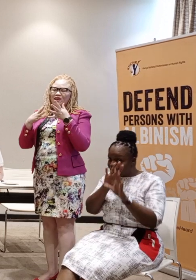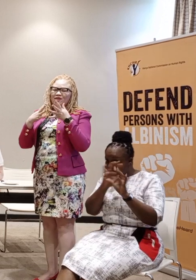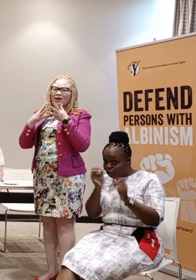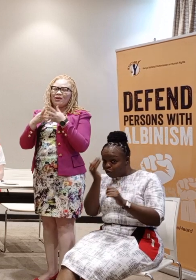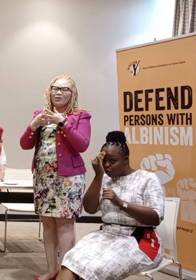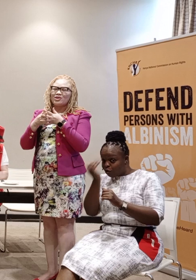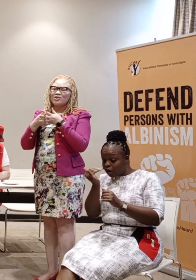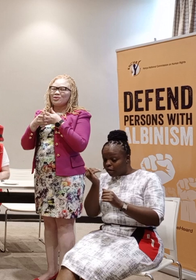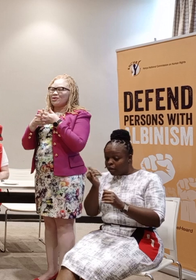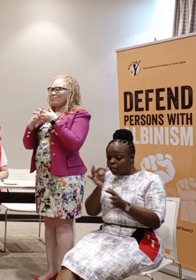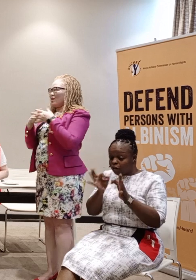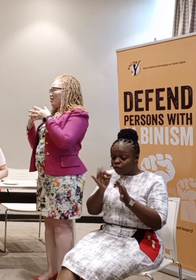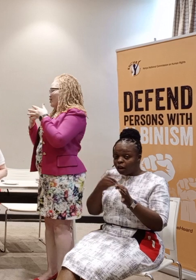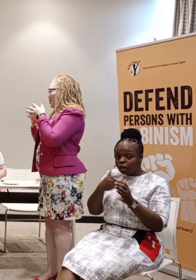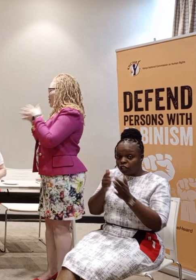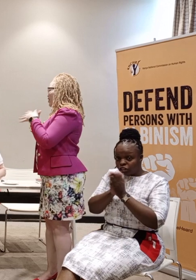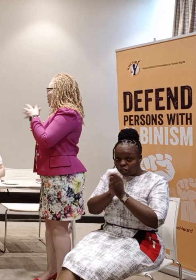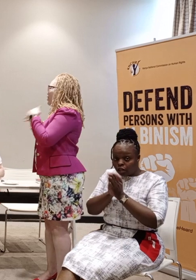just sharing my own story